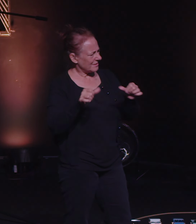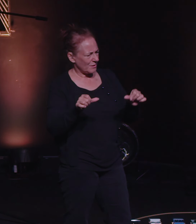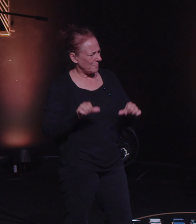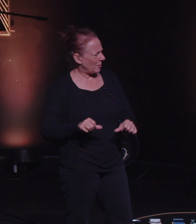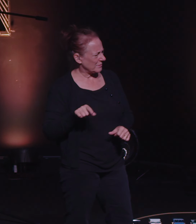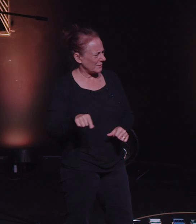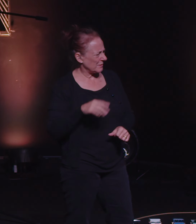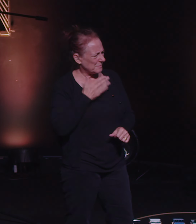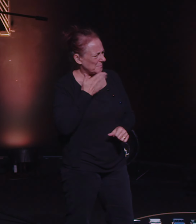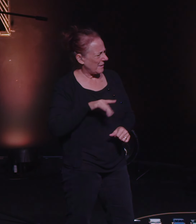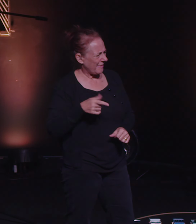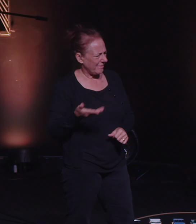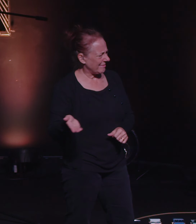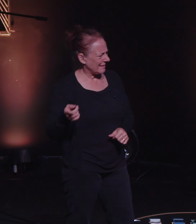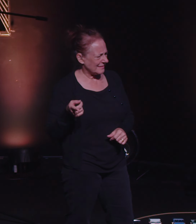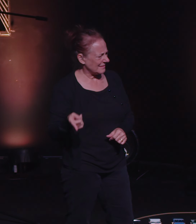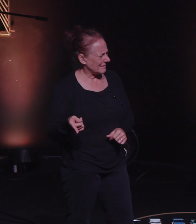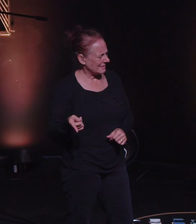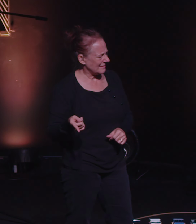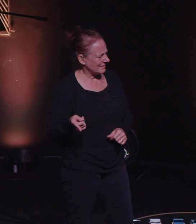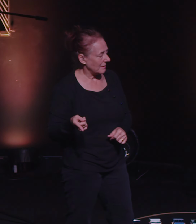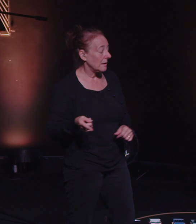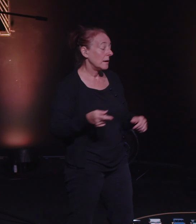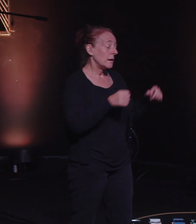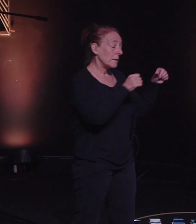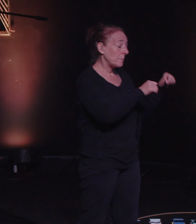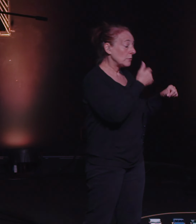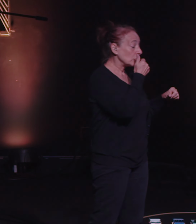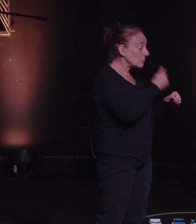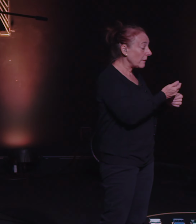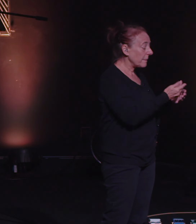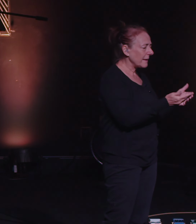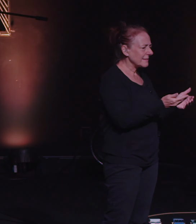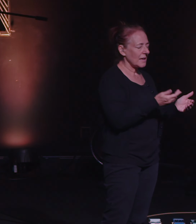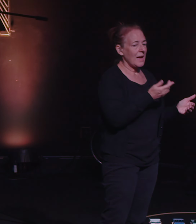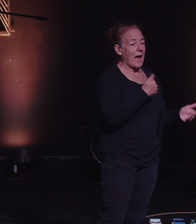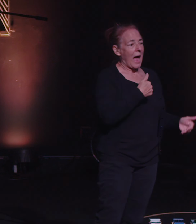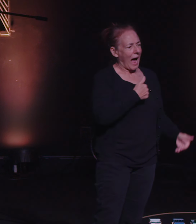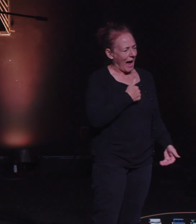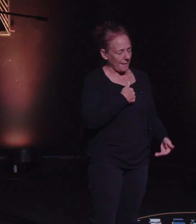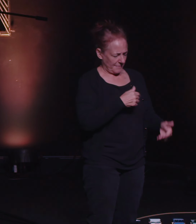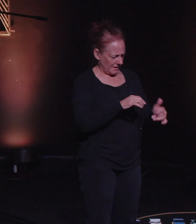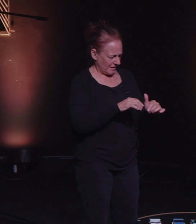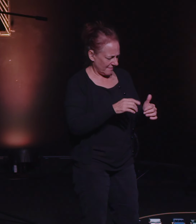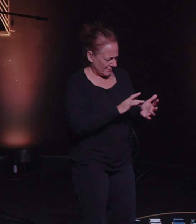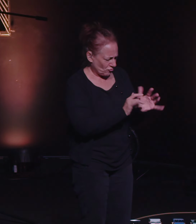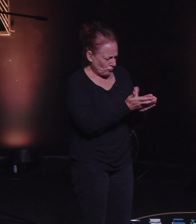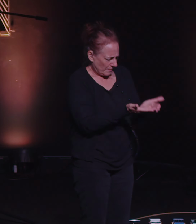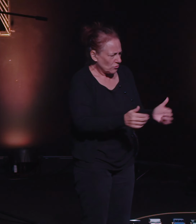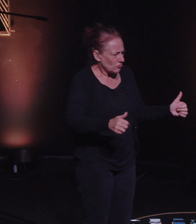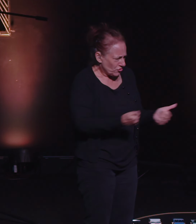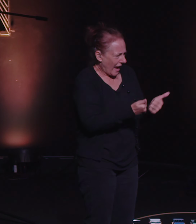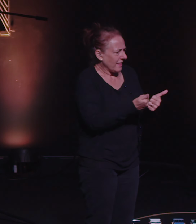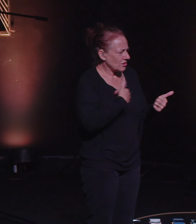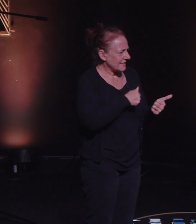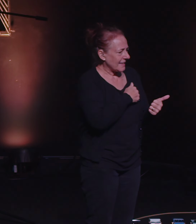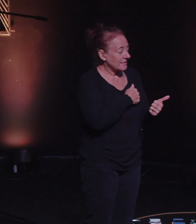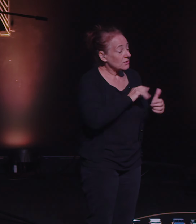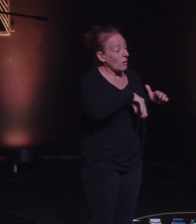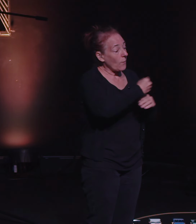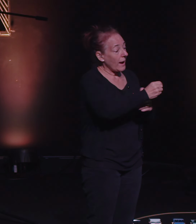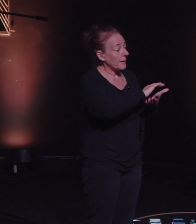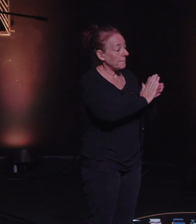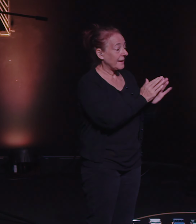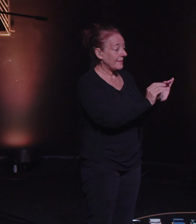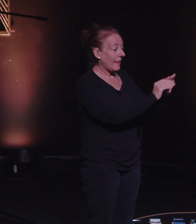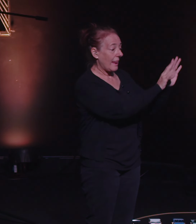things, and then I'll wrap up here. We are going to ask you, that Scripture challenges each of us to go out and be the